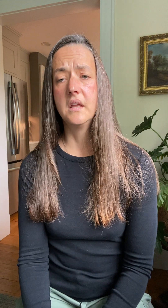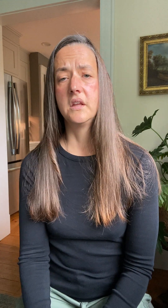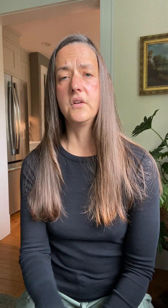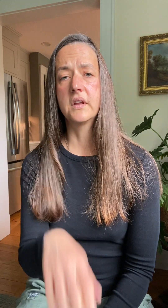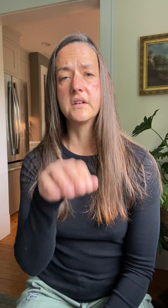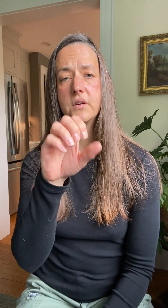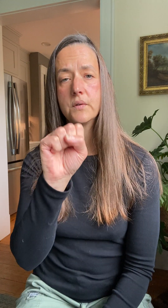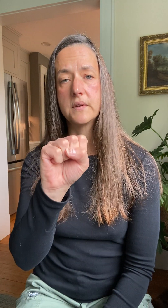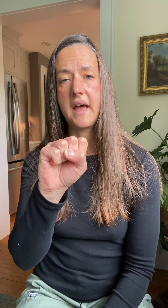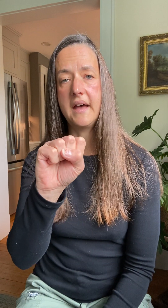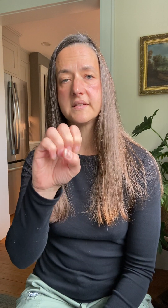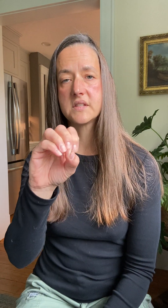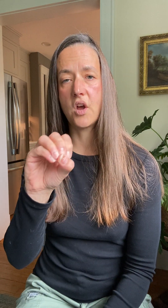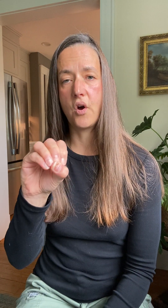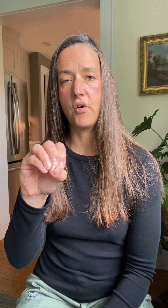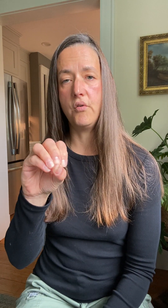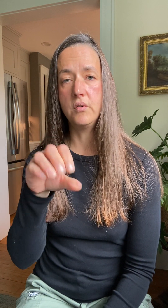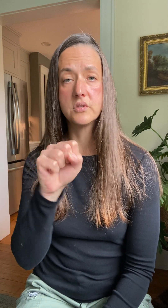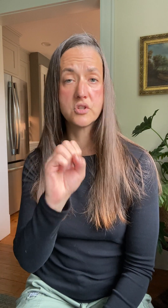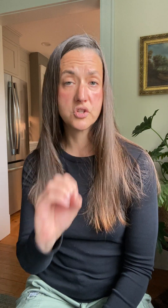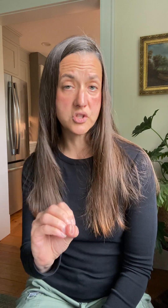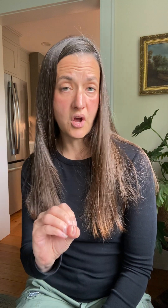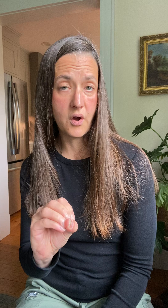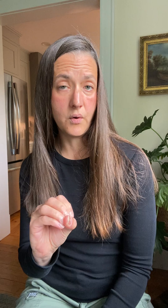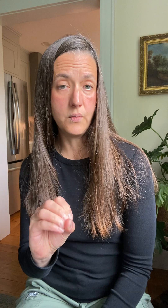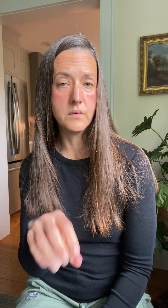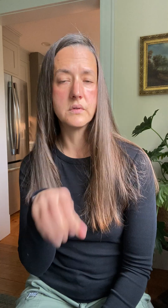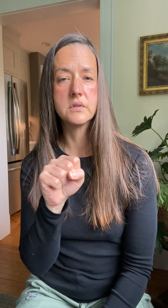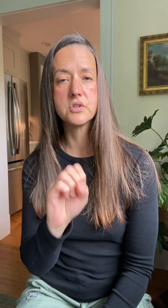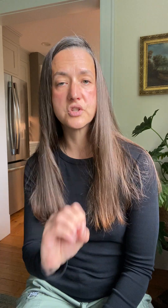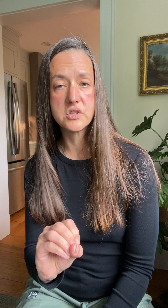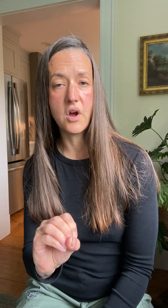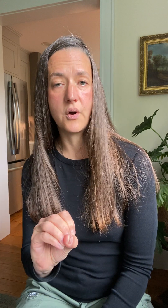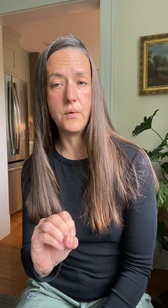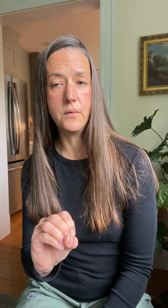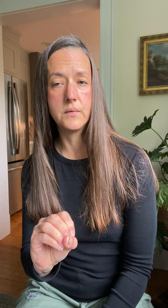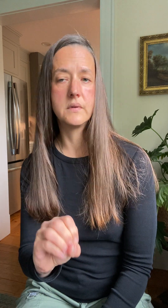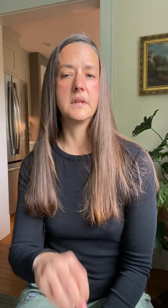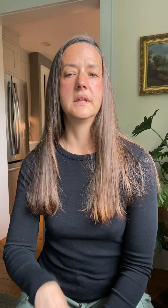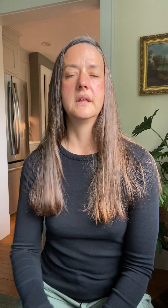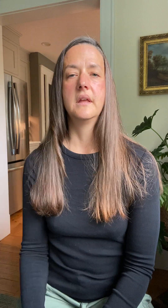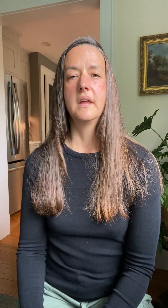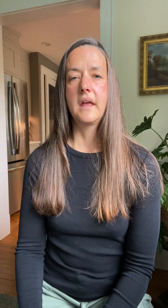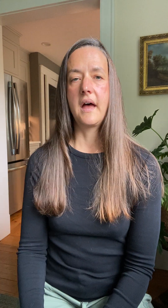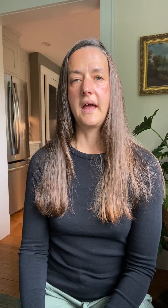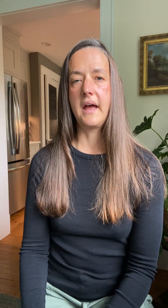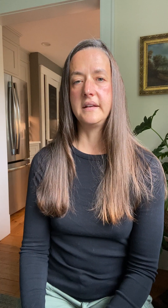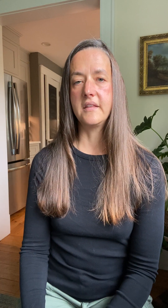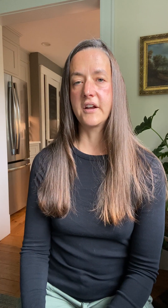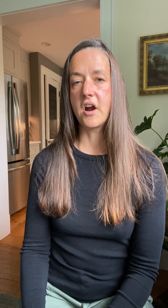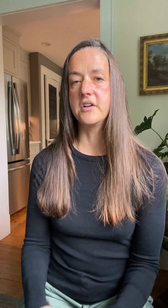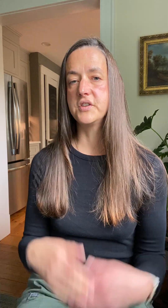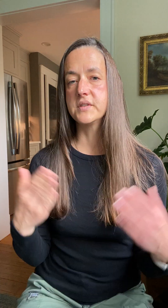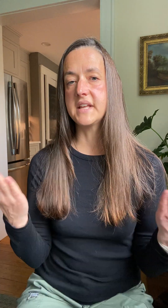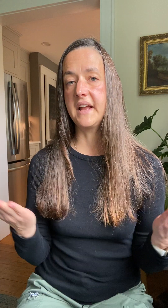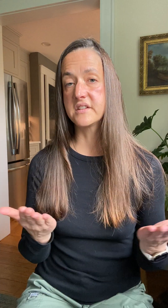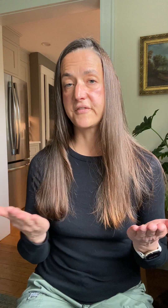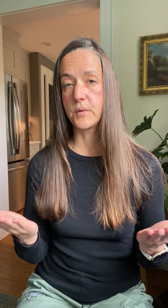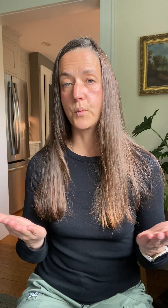You could do S-O, so, so. And there are two signs for